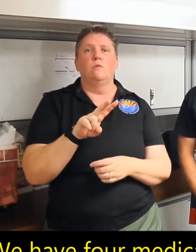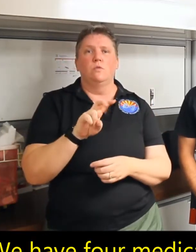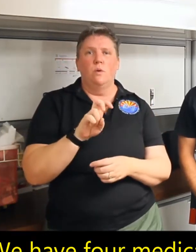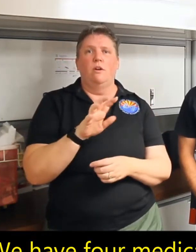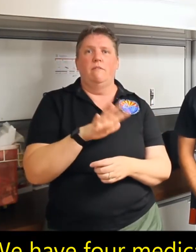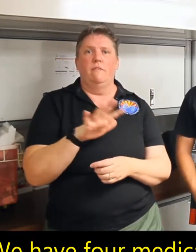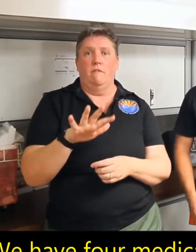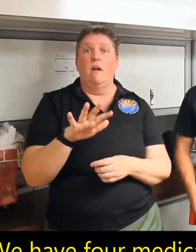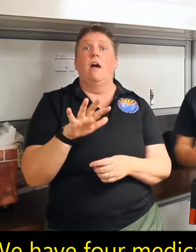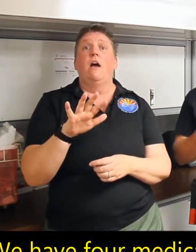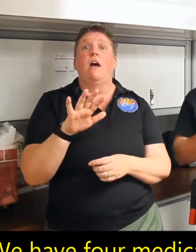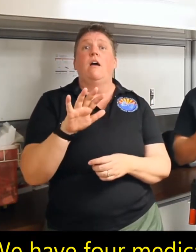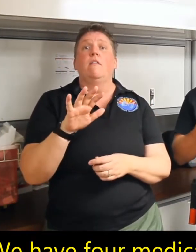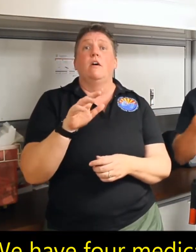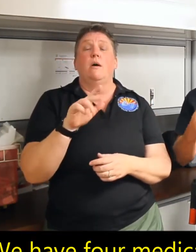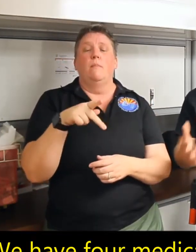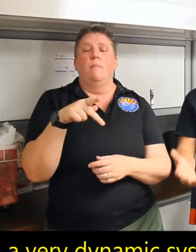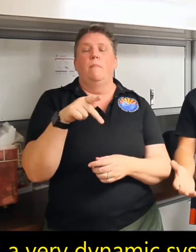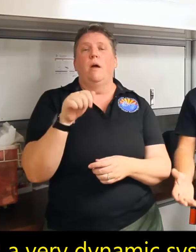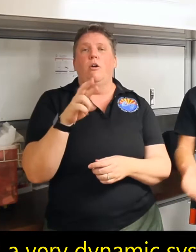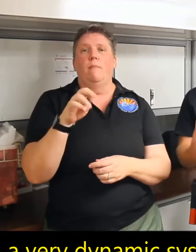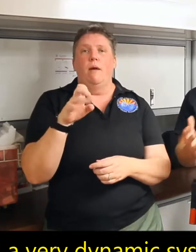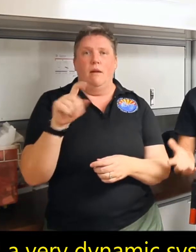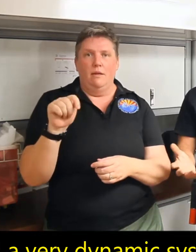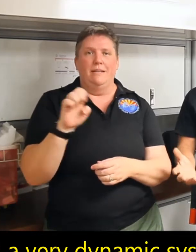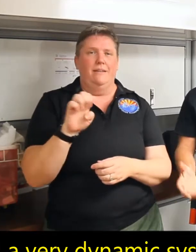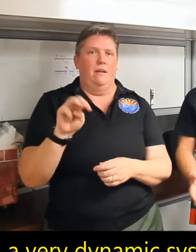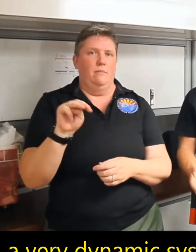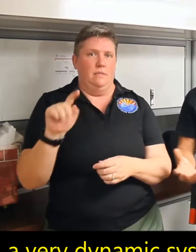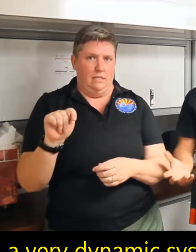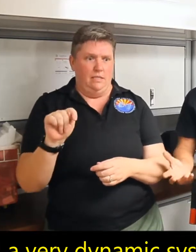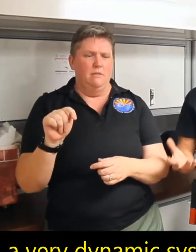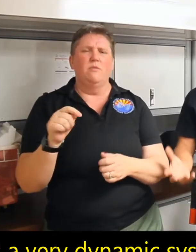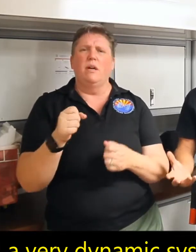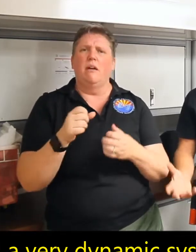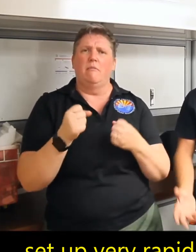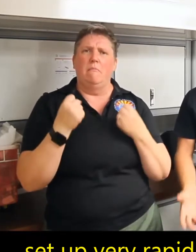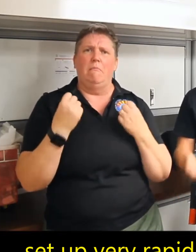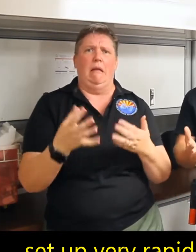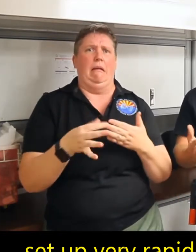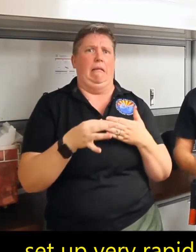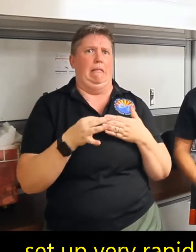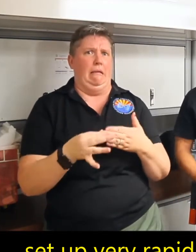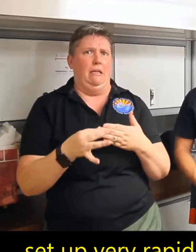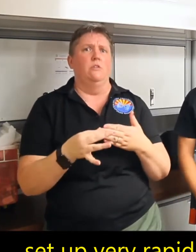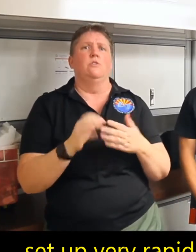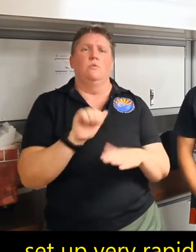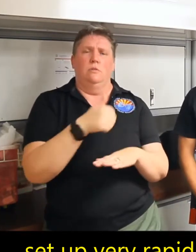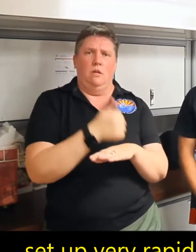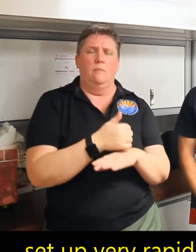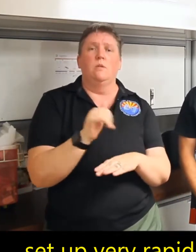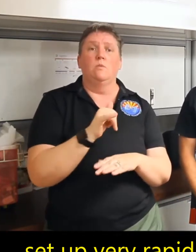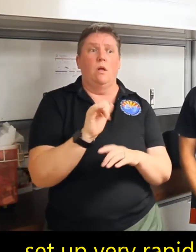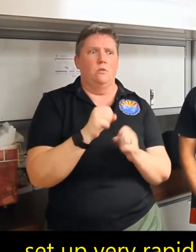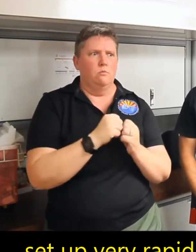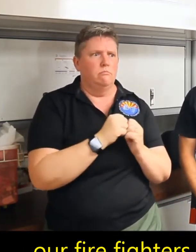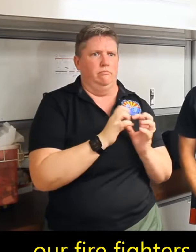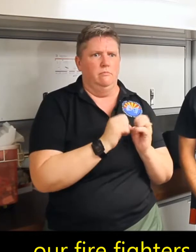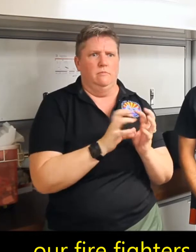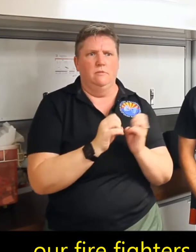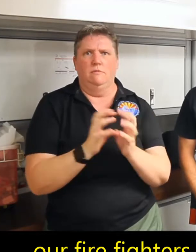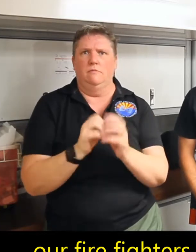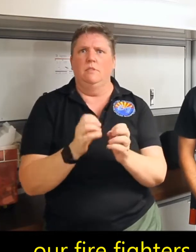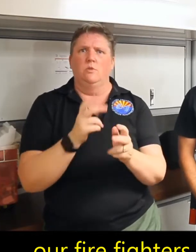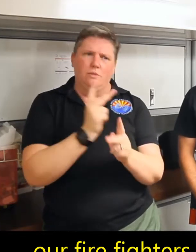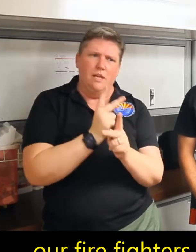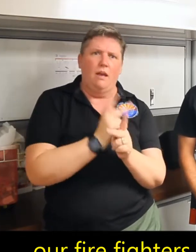4 medical unit leaders, and it's a very dynamic system that we need to set up very rapidly to take care of our